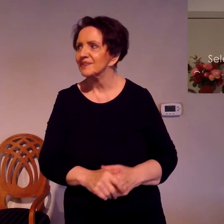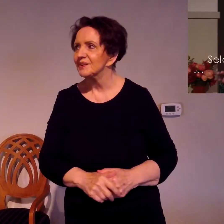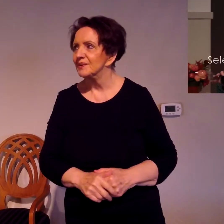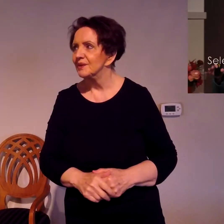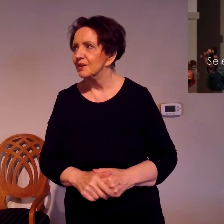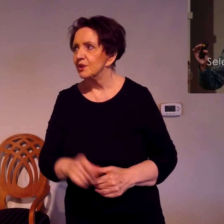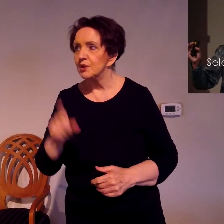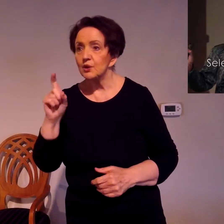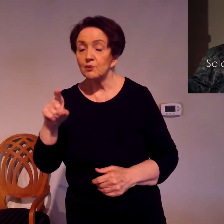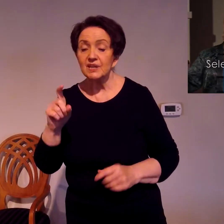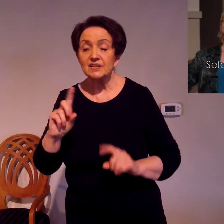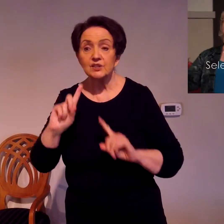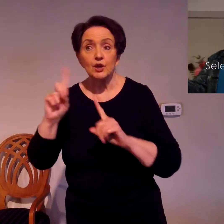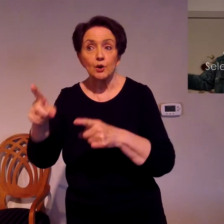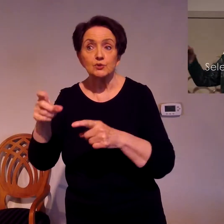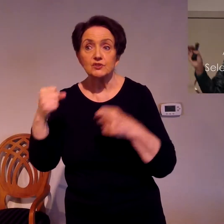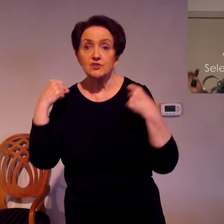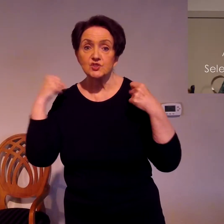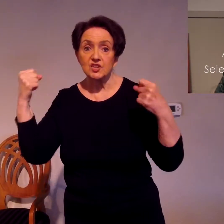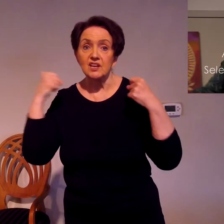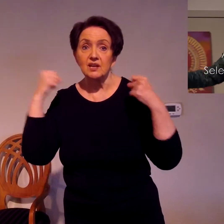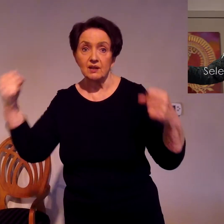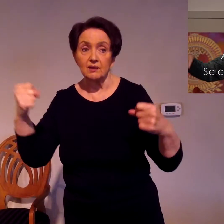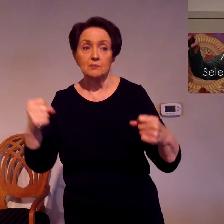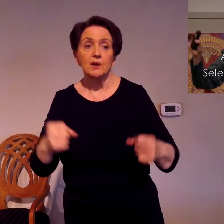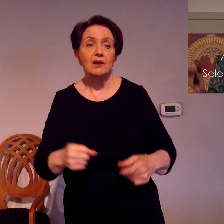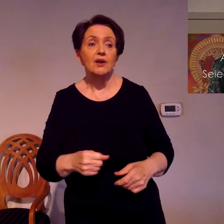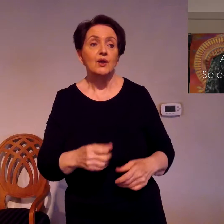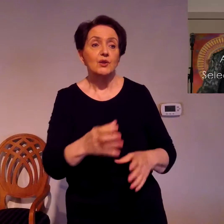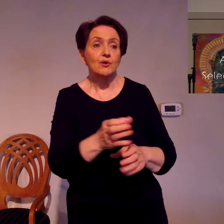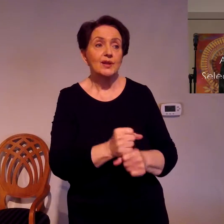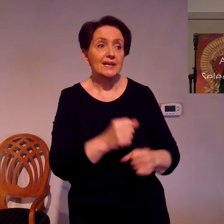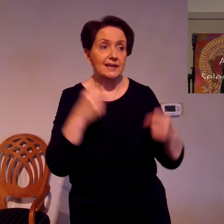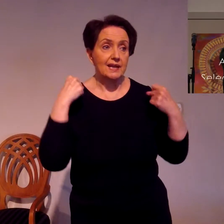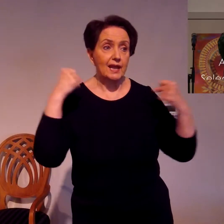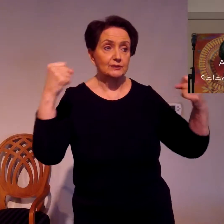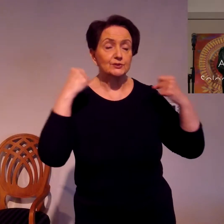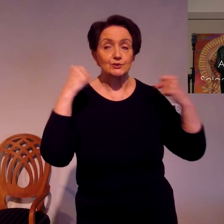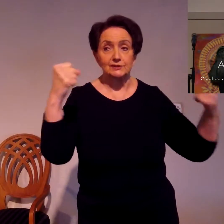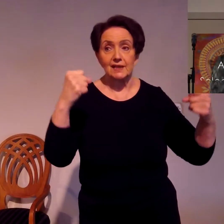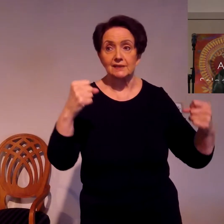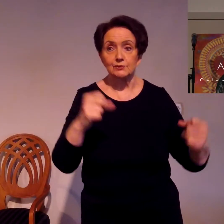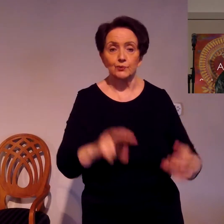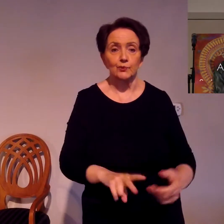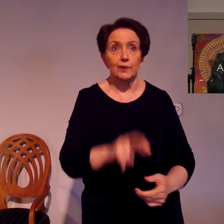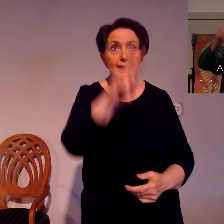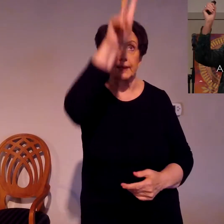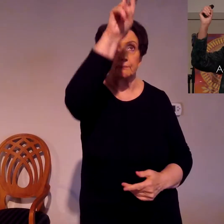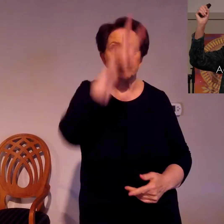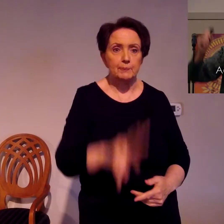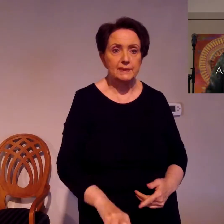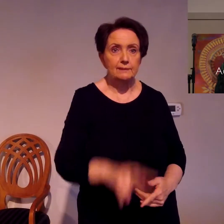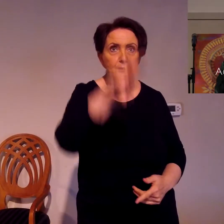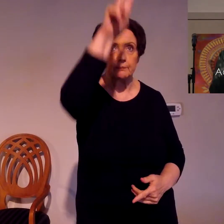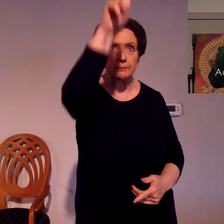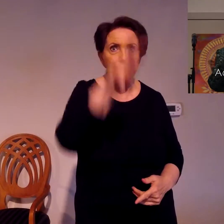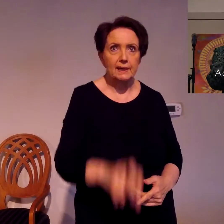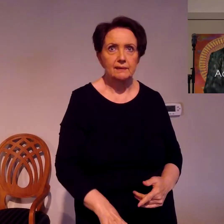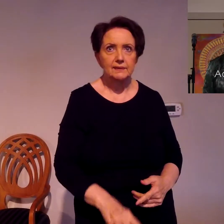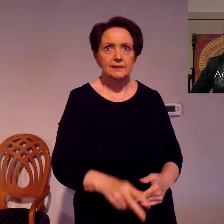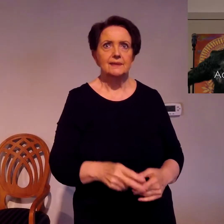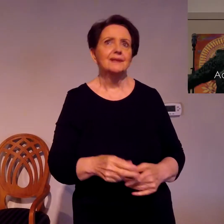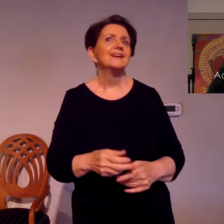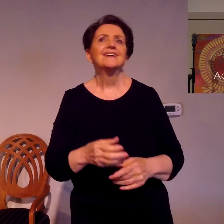to go to the gym. You are getting tons and tons and tons of exercise, running up the ladder of influence, jumping to assumptions,